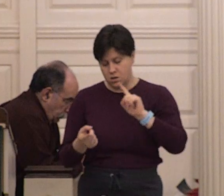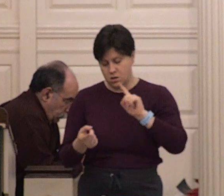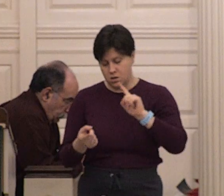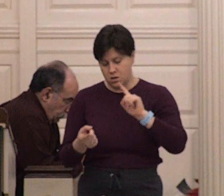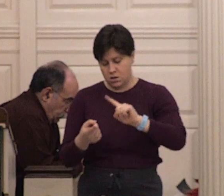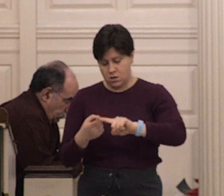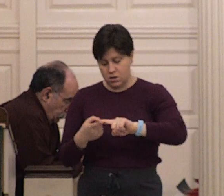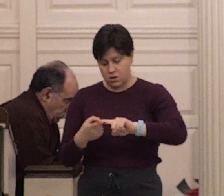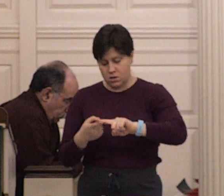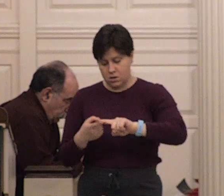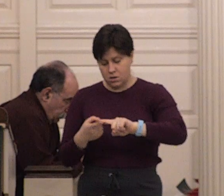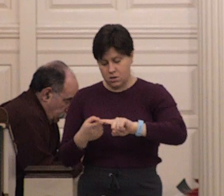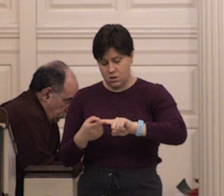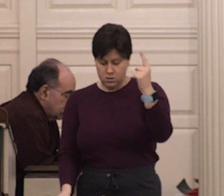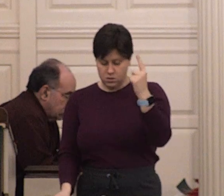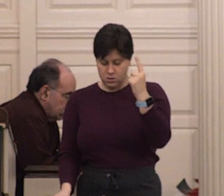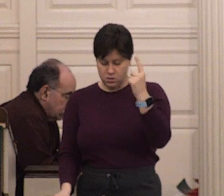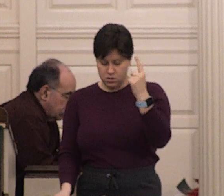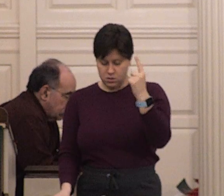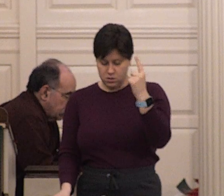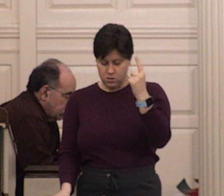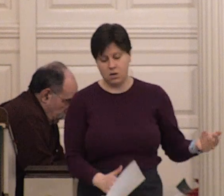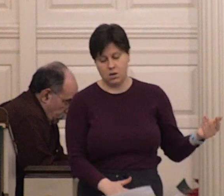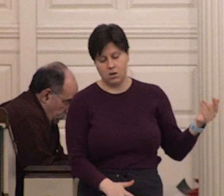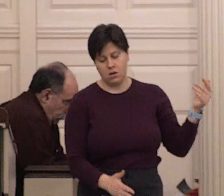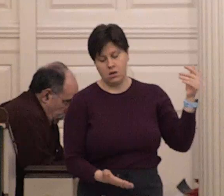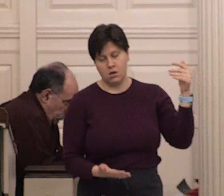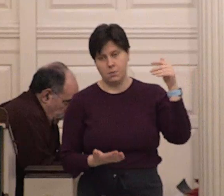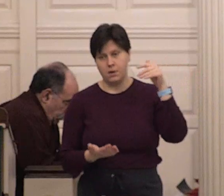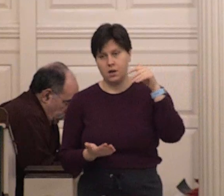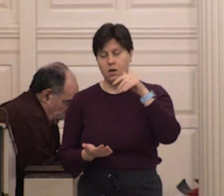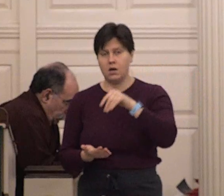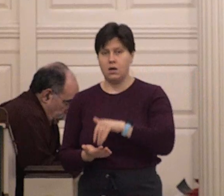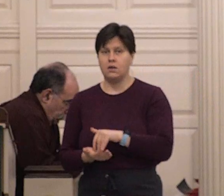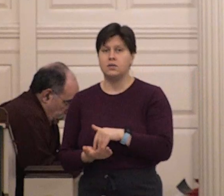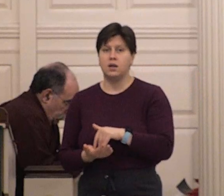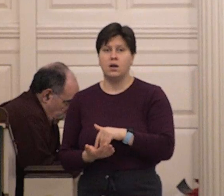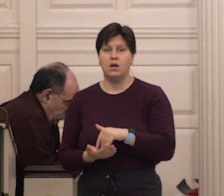resurrection until you come